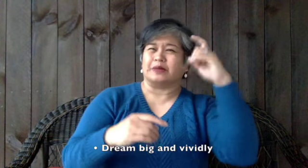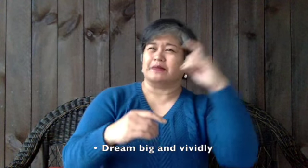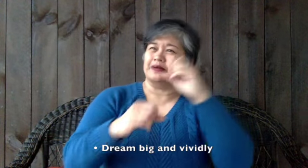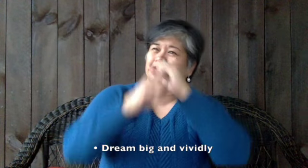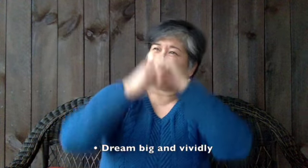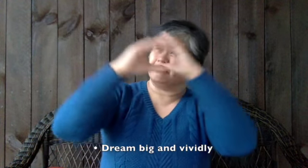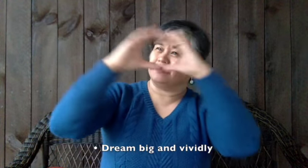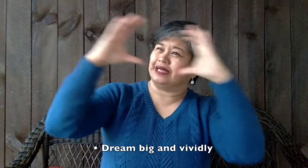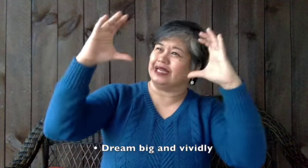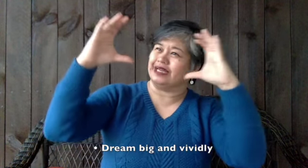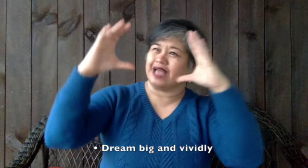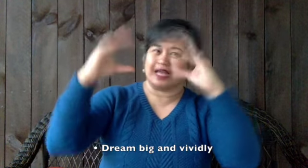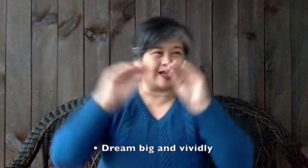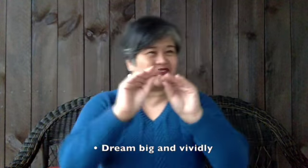Dream big and vividly.